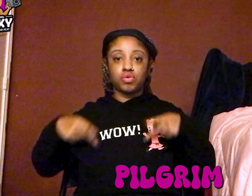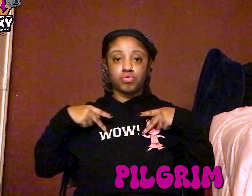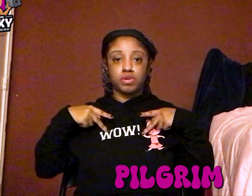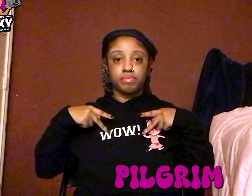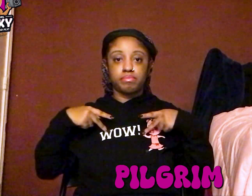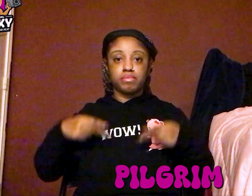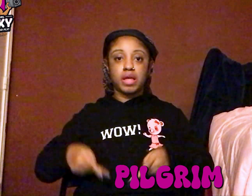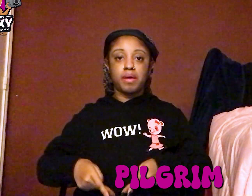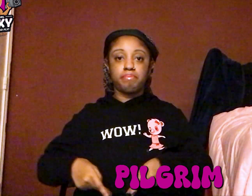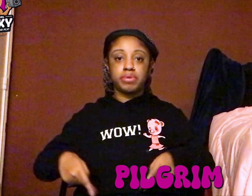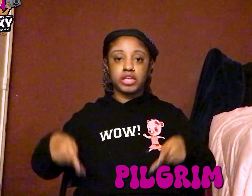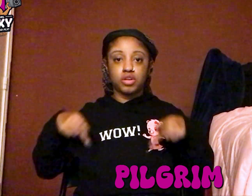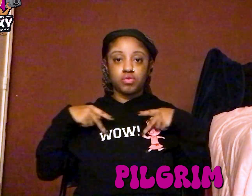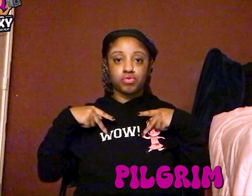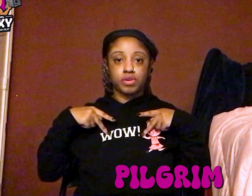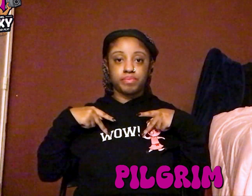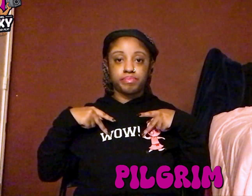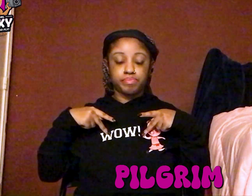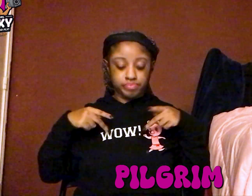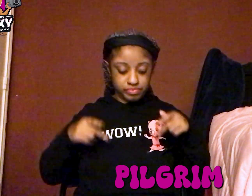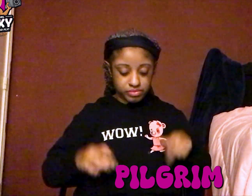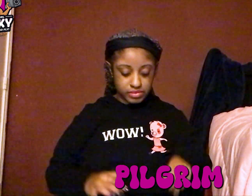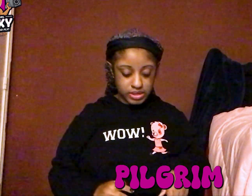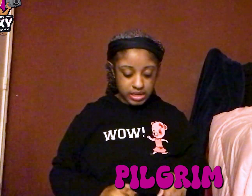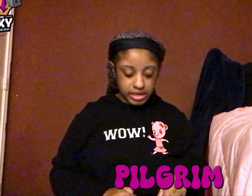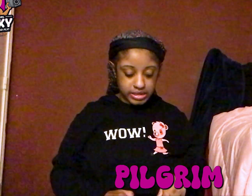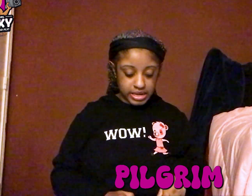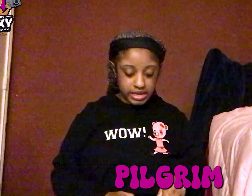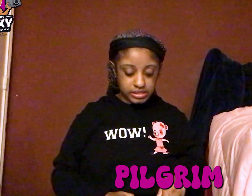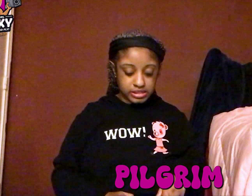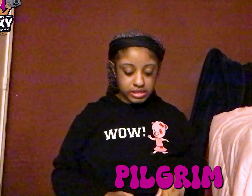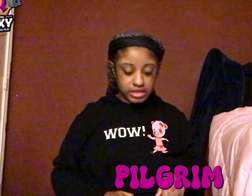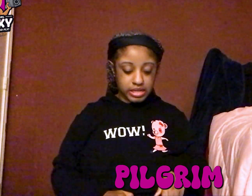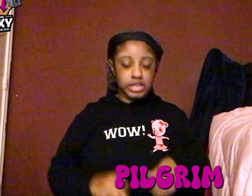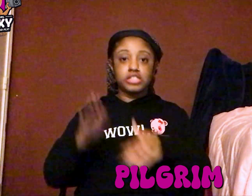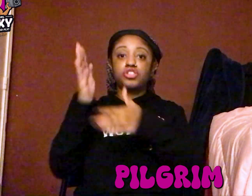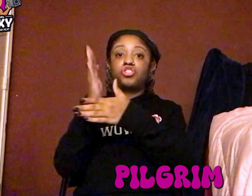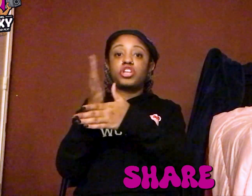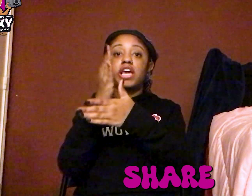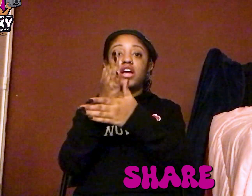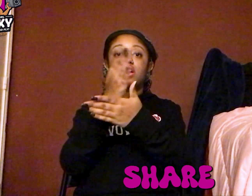Pilgrim. Pilgrim. Next is share.